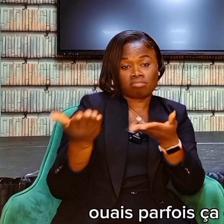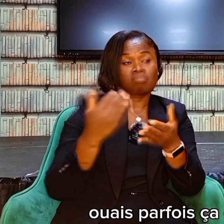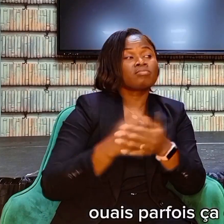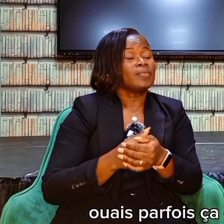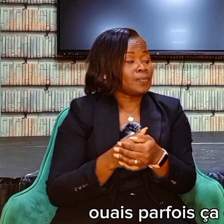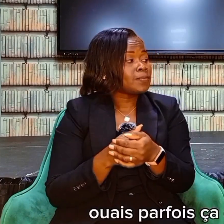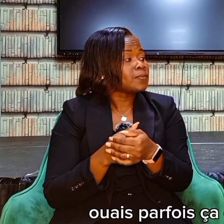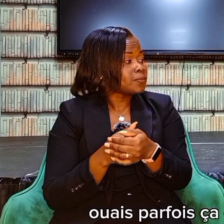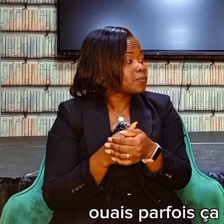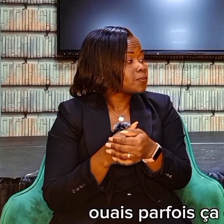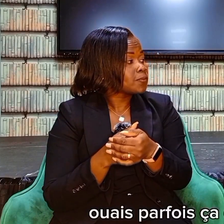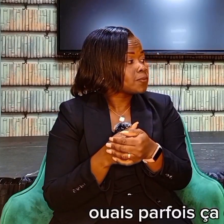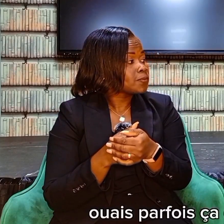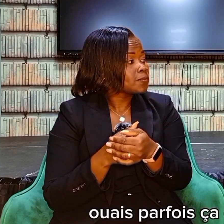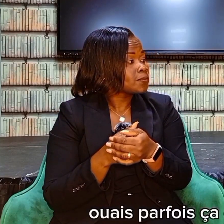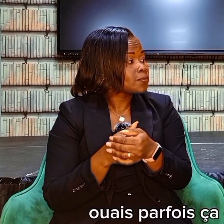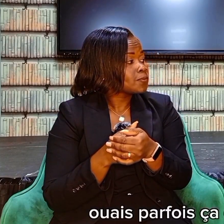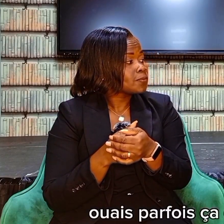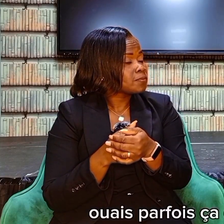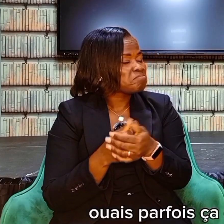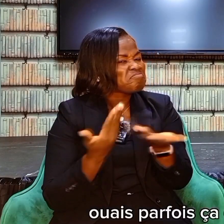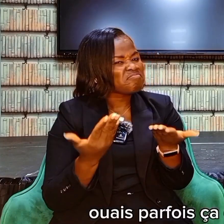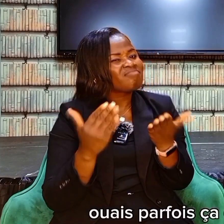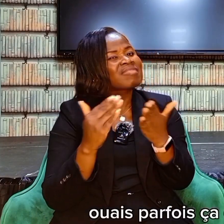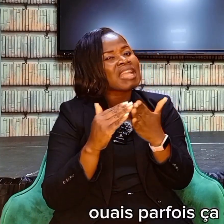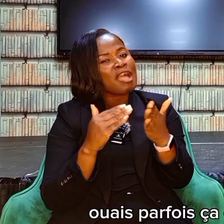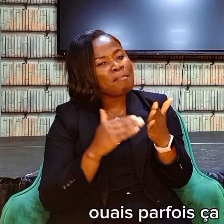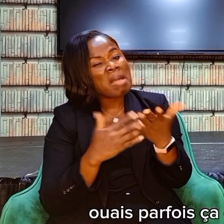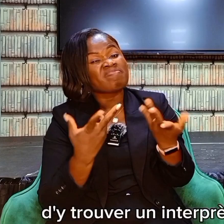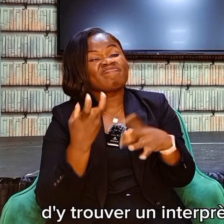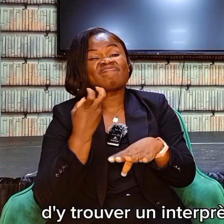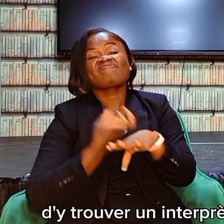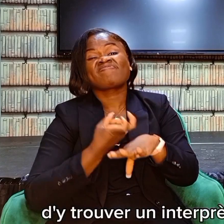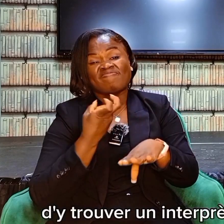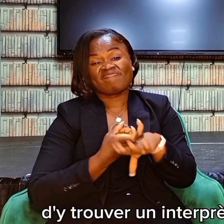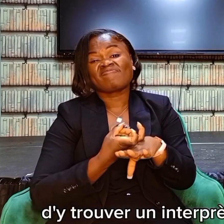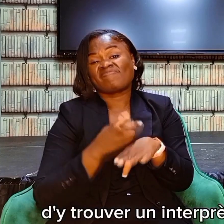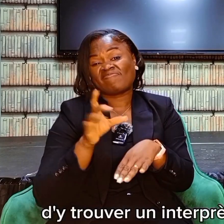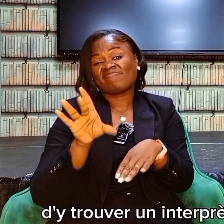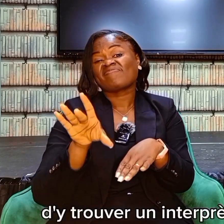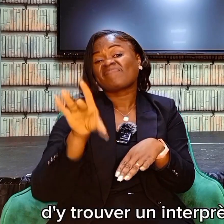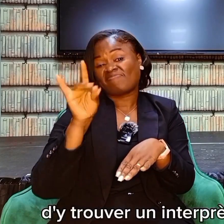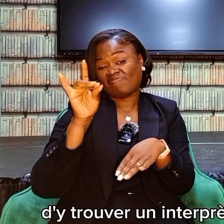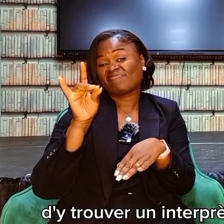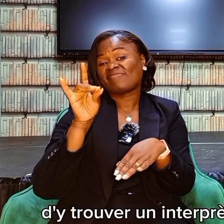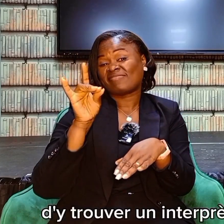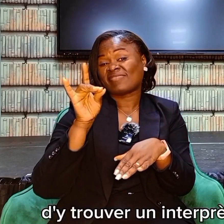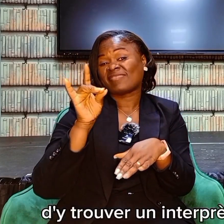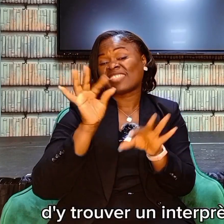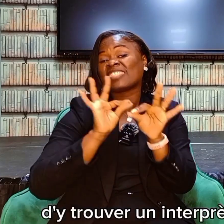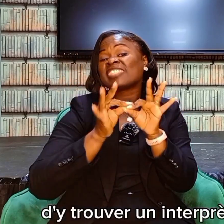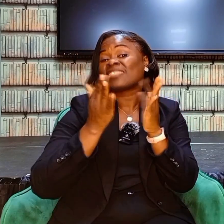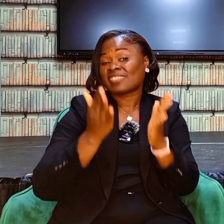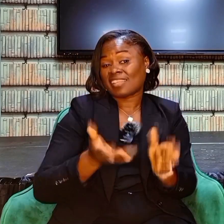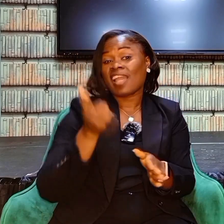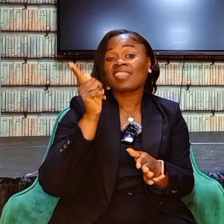Yeah, sometimes it becomes hard to find a sign language interpreter